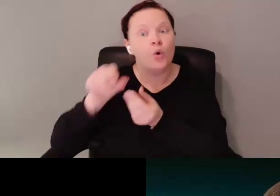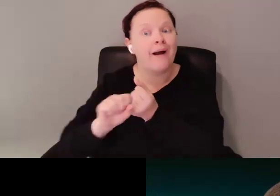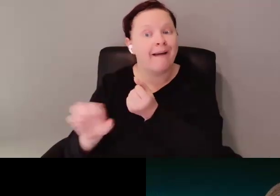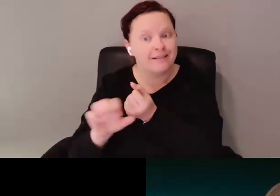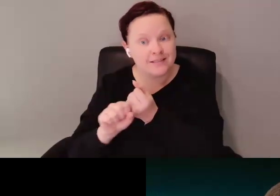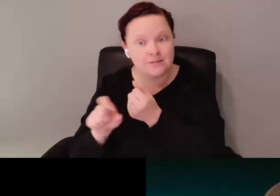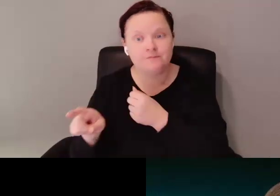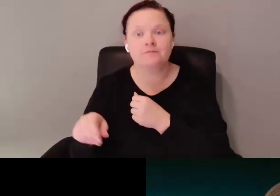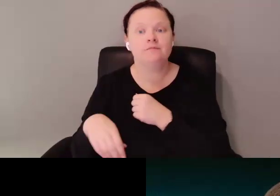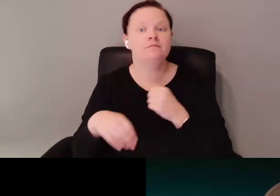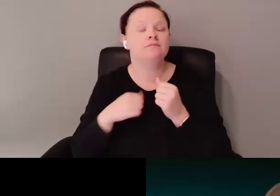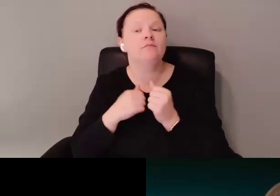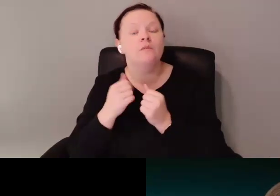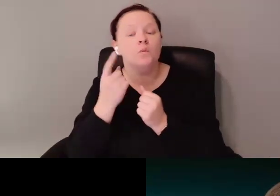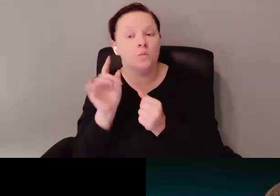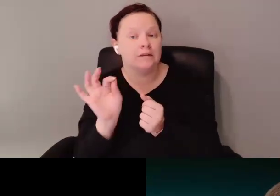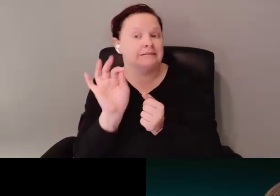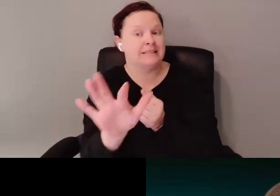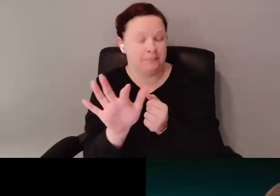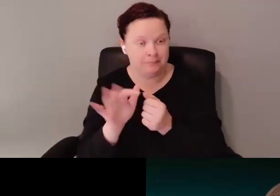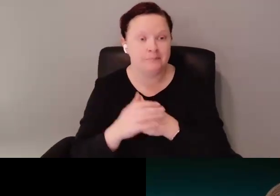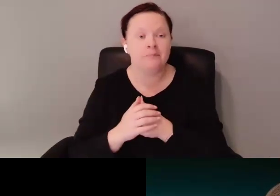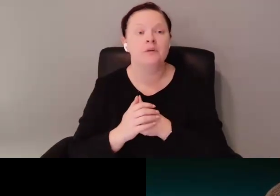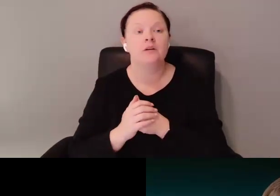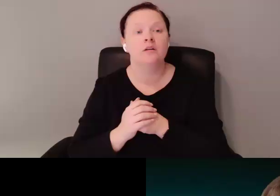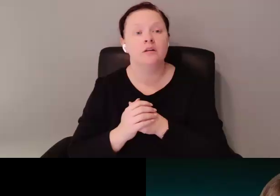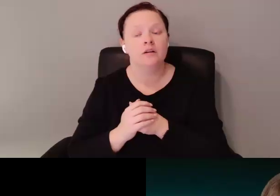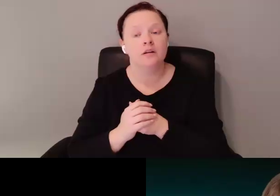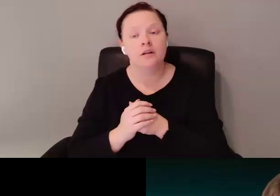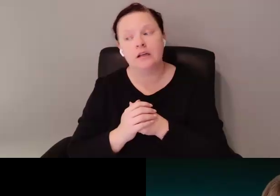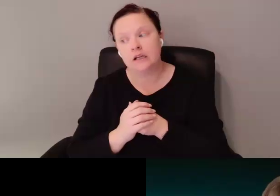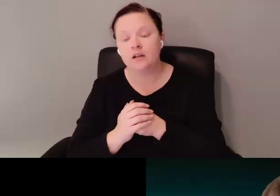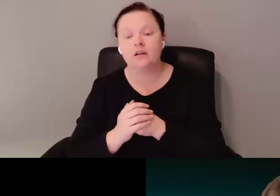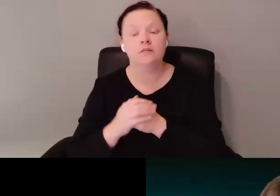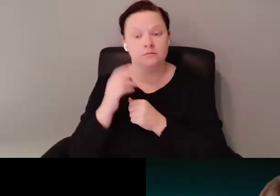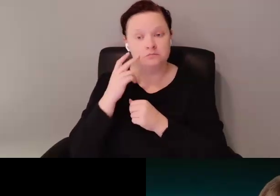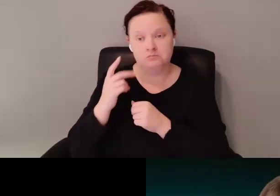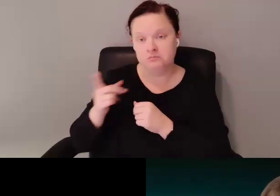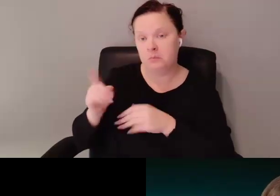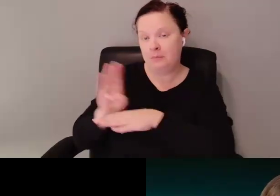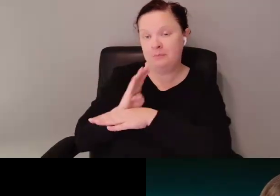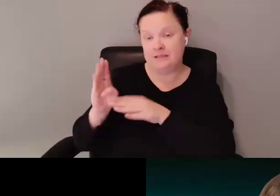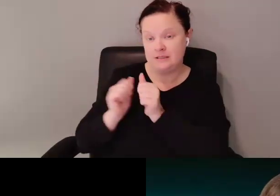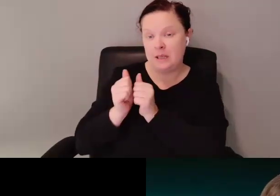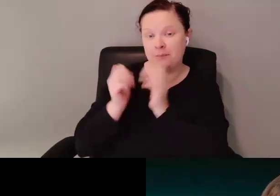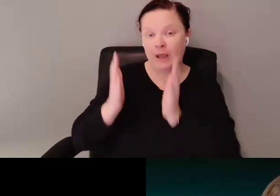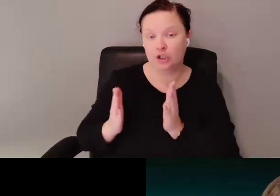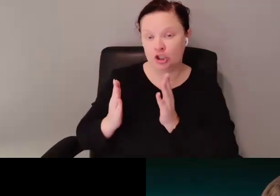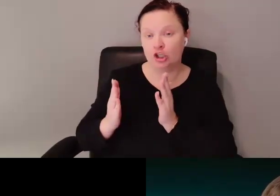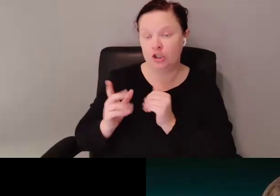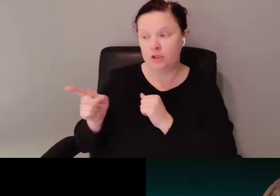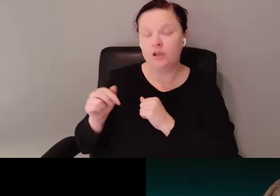I would say a quick tip is if you look up a competitor of yours and you